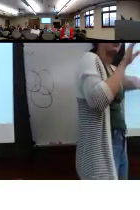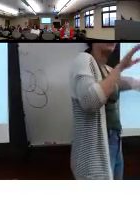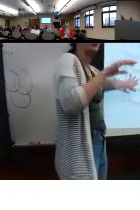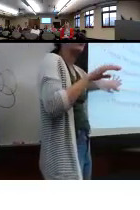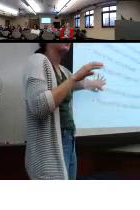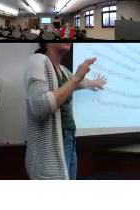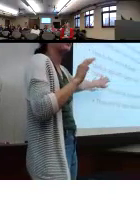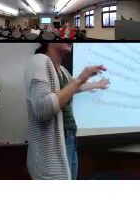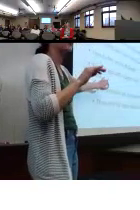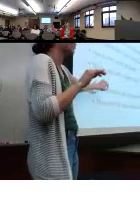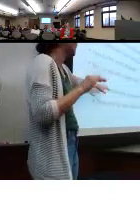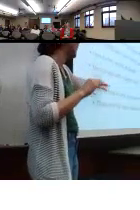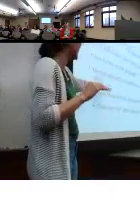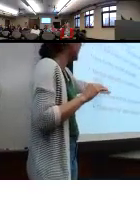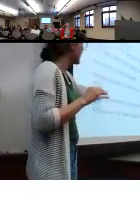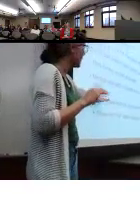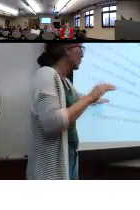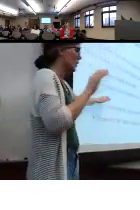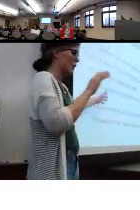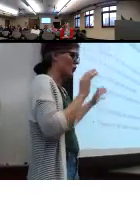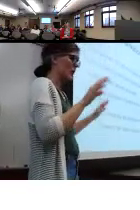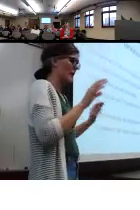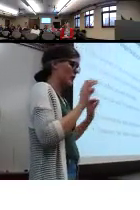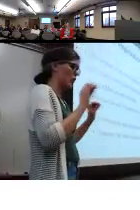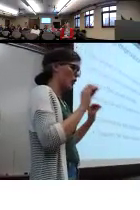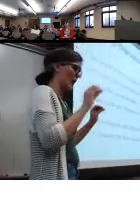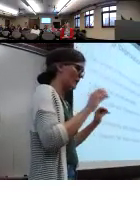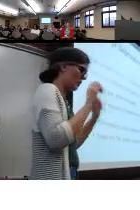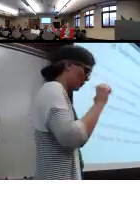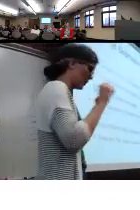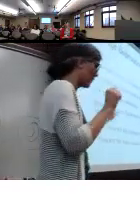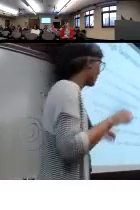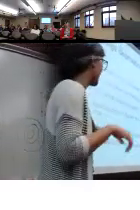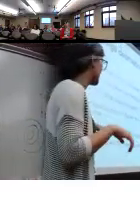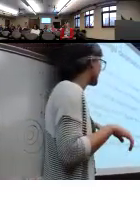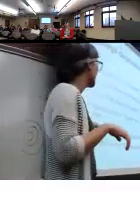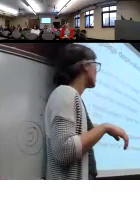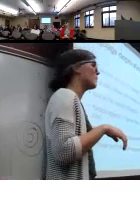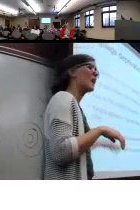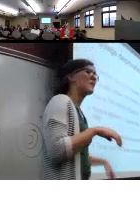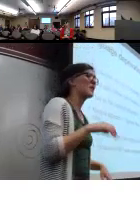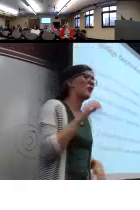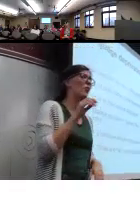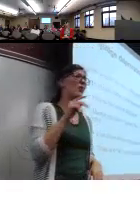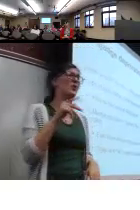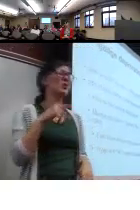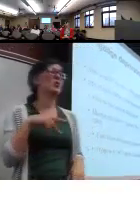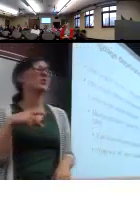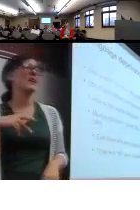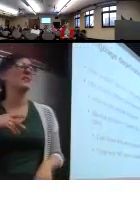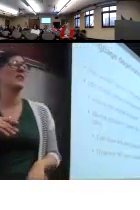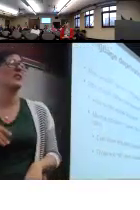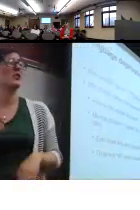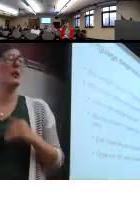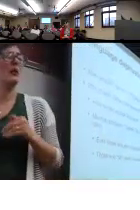approach, speech first, is successful, even those that are treated as the good cases, the successful cases, sometimes they fall